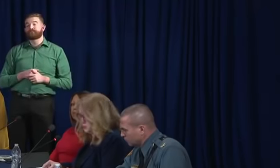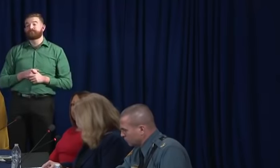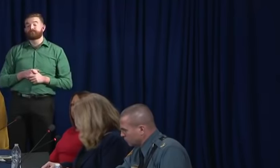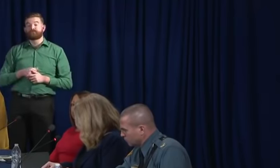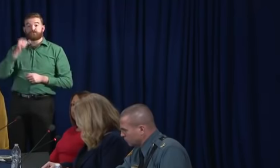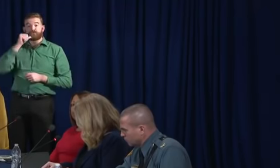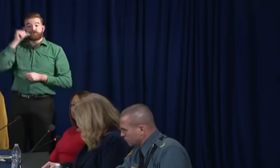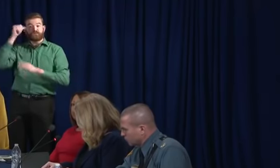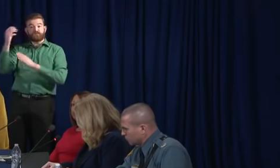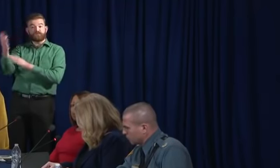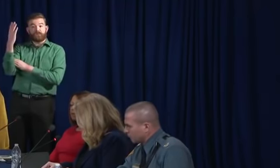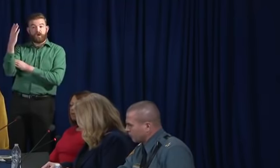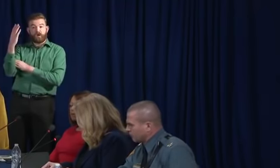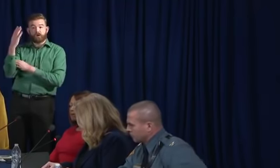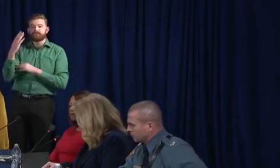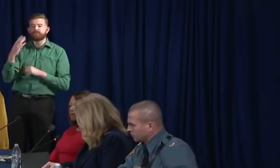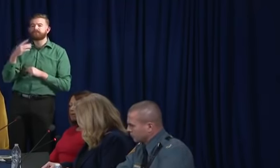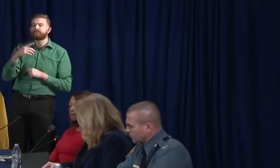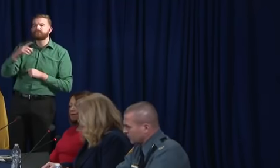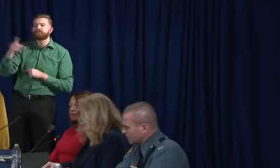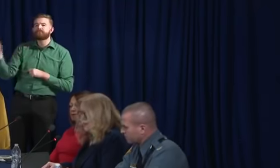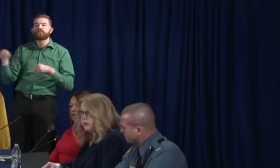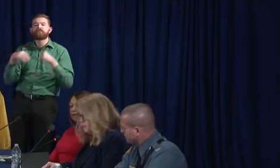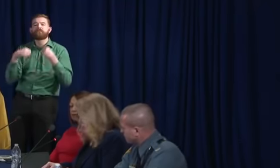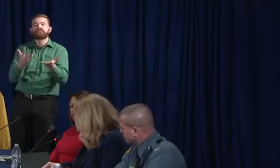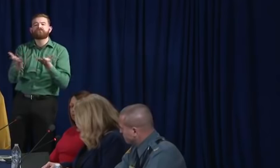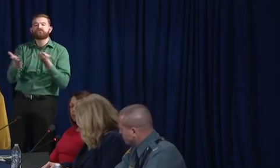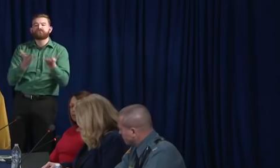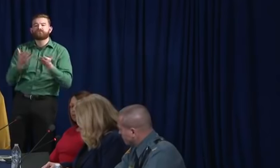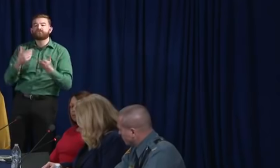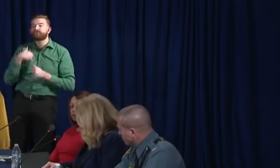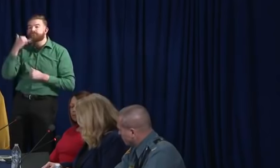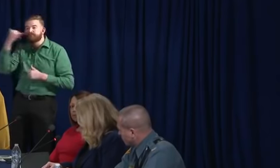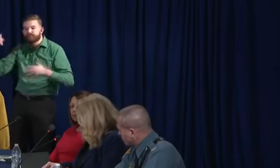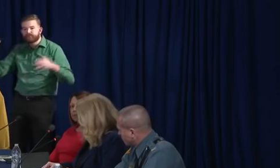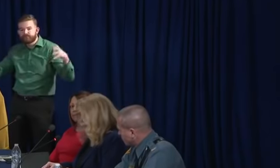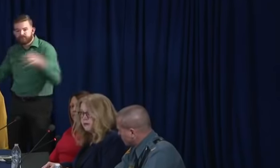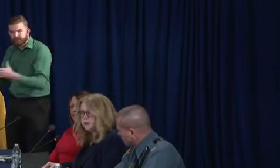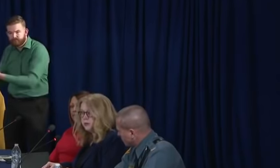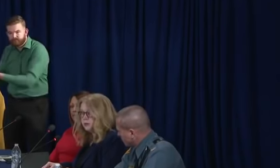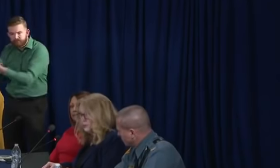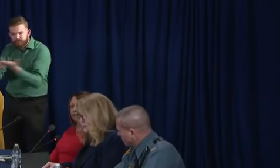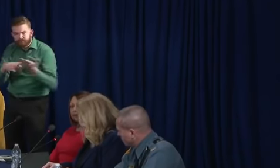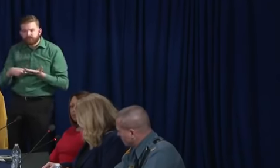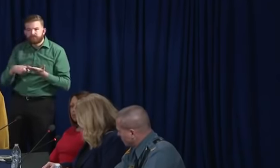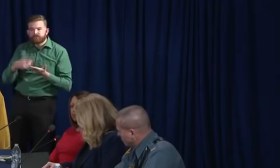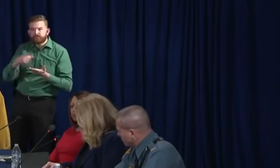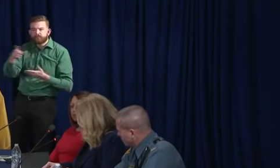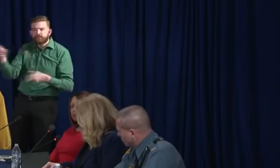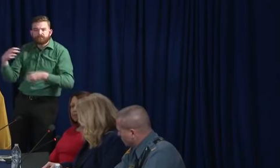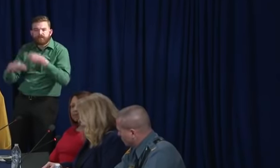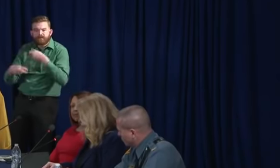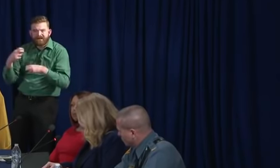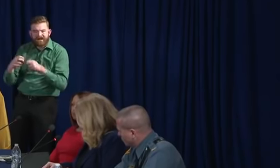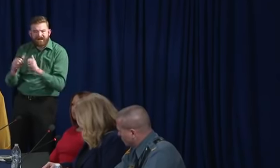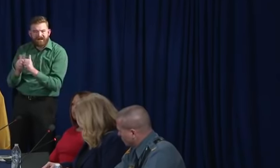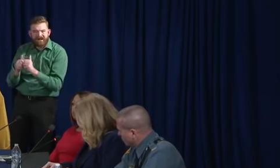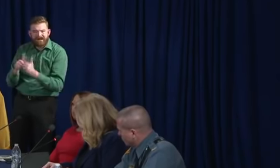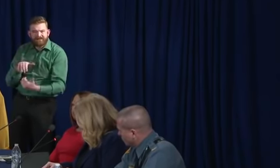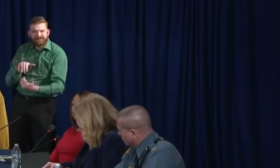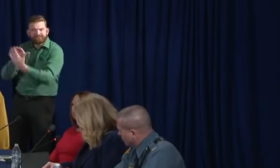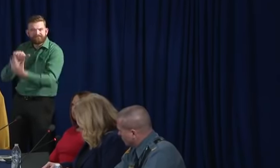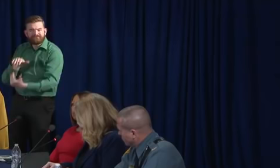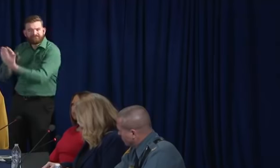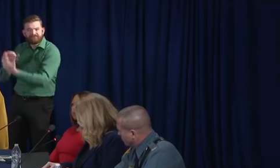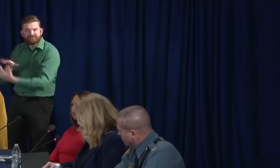possible to address issues they raise. We're very focused on rides to critical medical appointments that are provided by our Medicaid